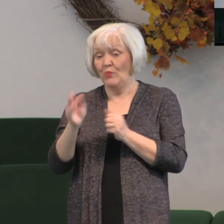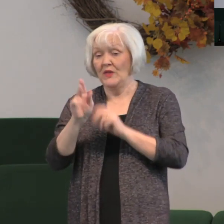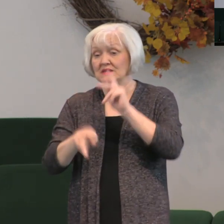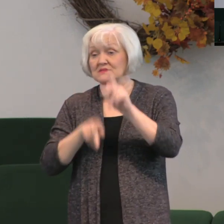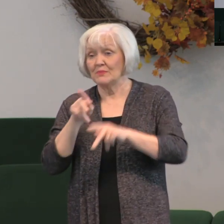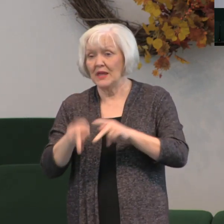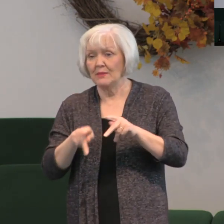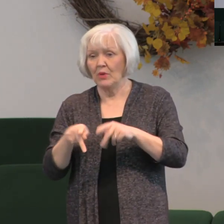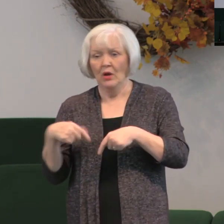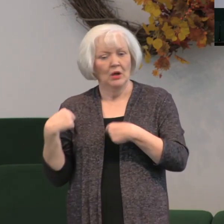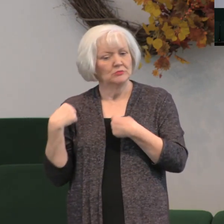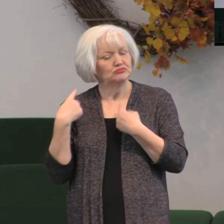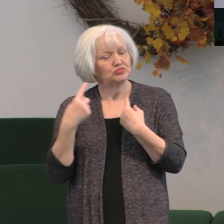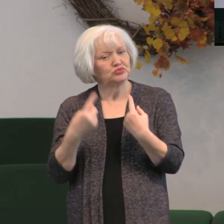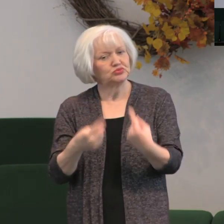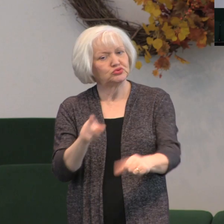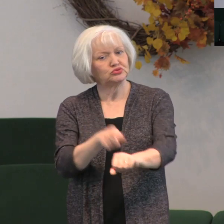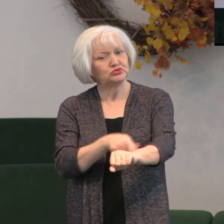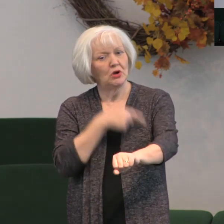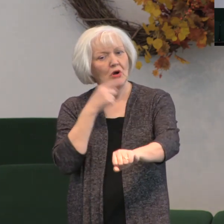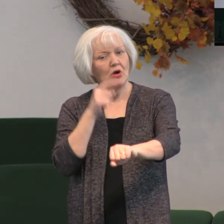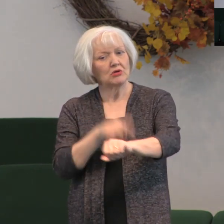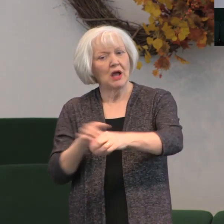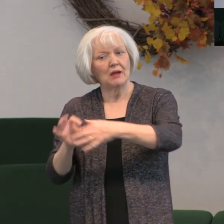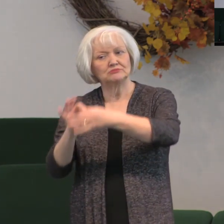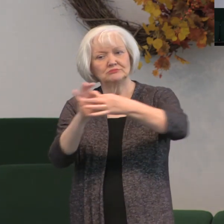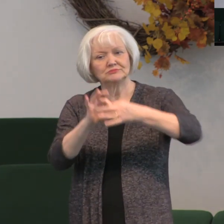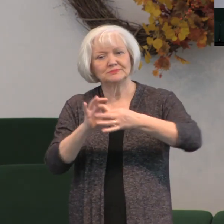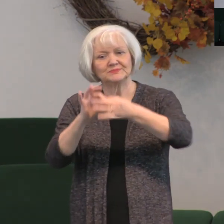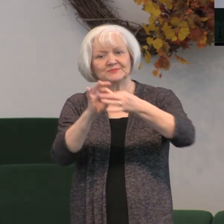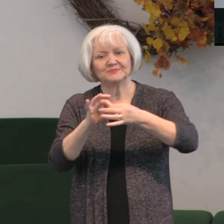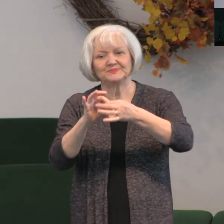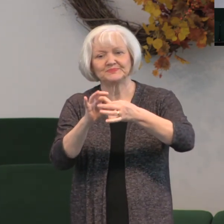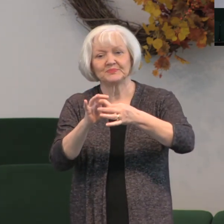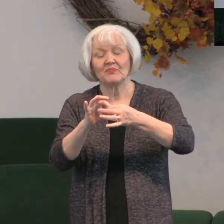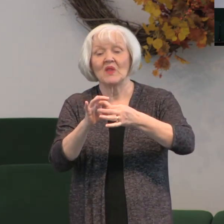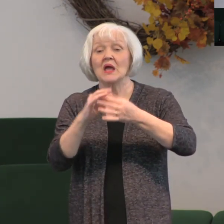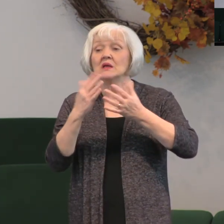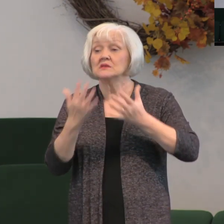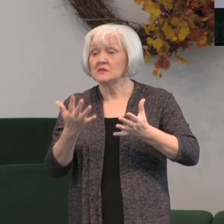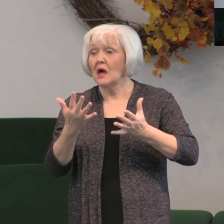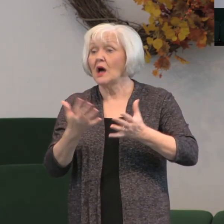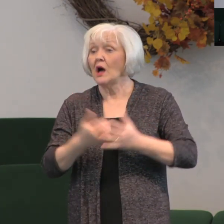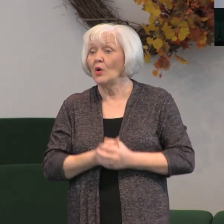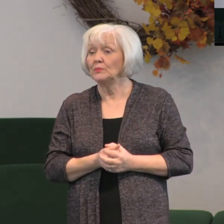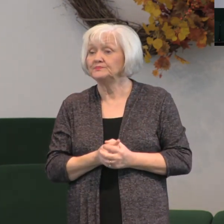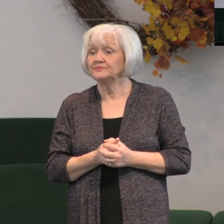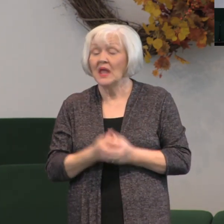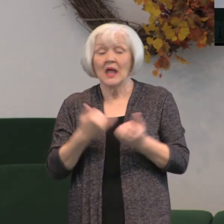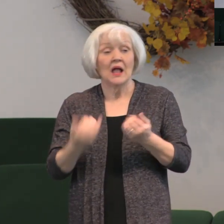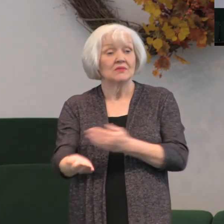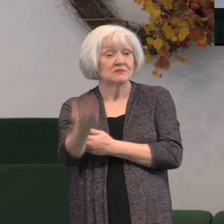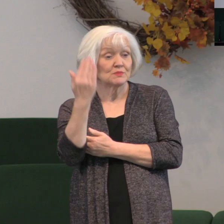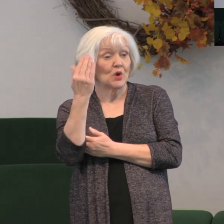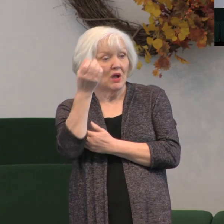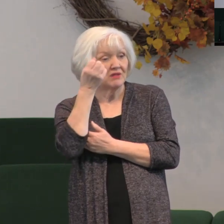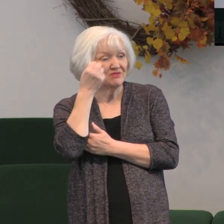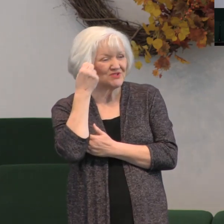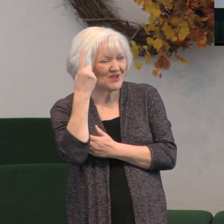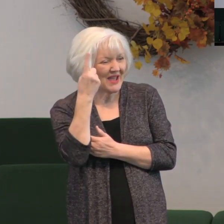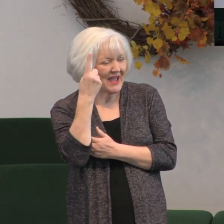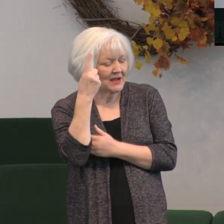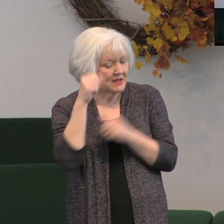conversations happen the best in the context of a relationship. And so, I want you to, as we're looking this morning, understand this is